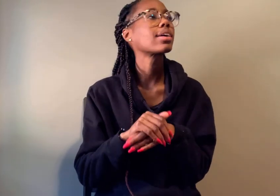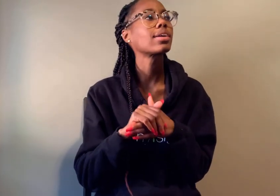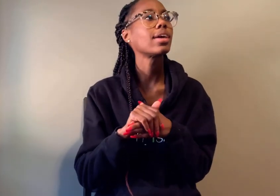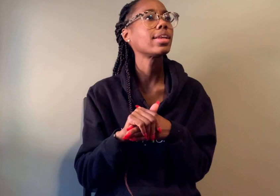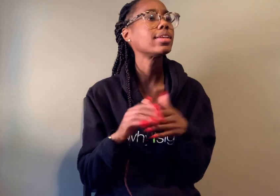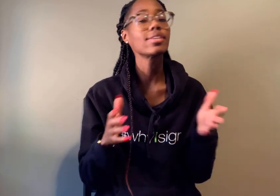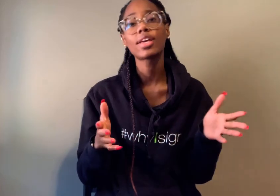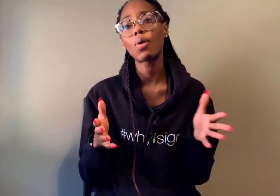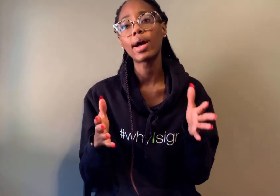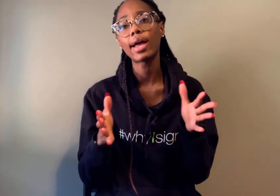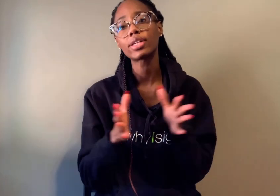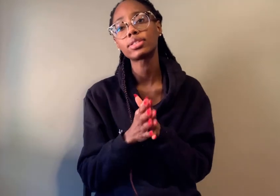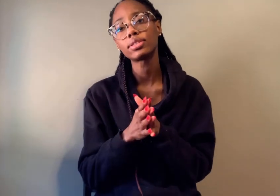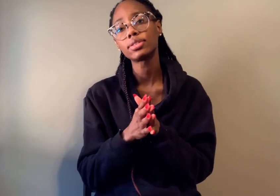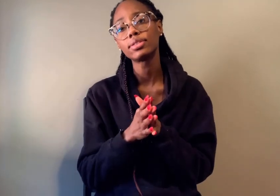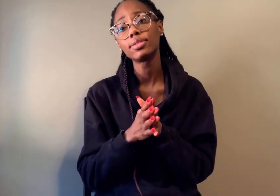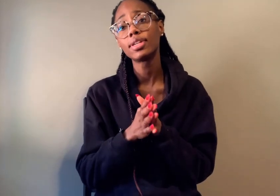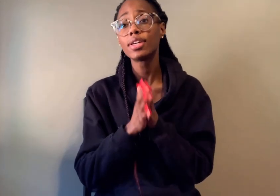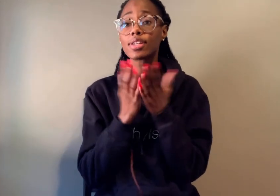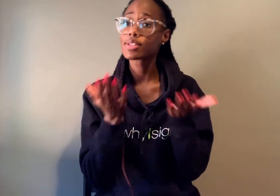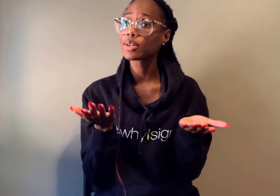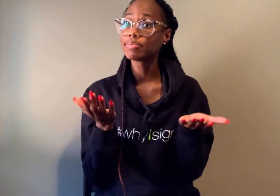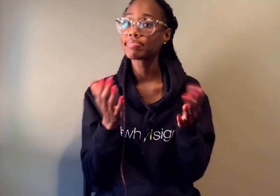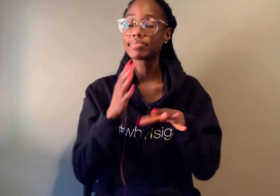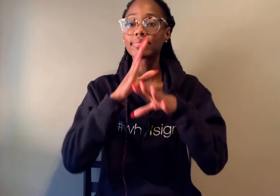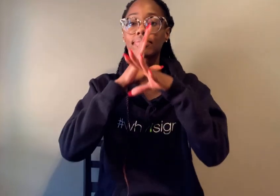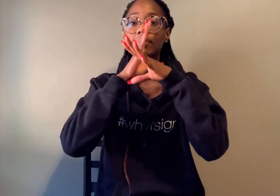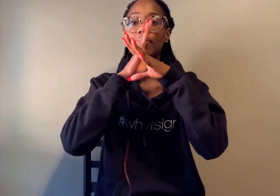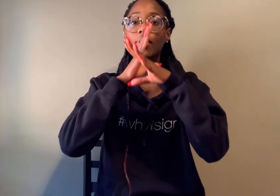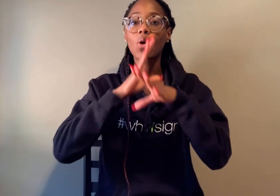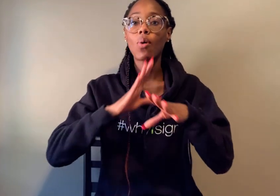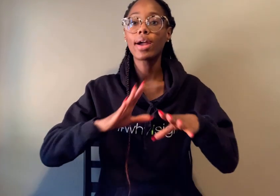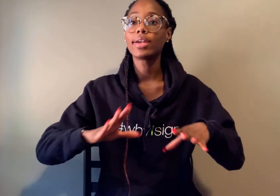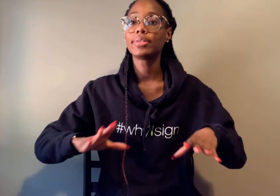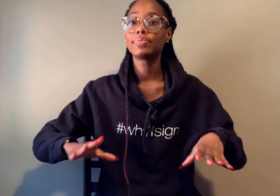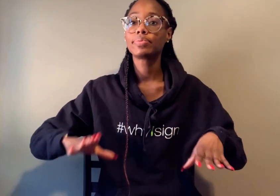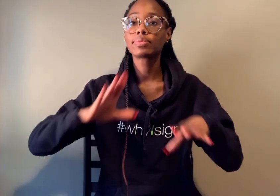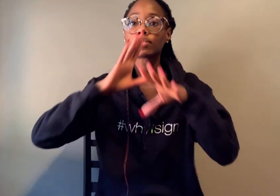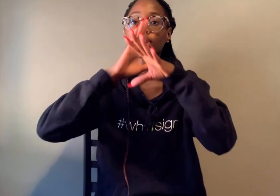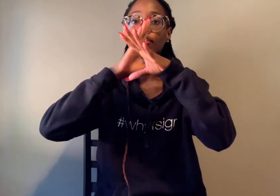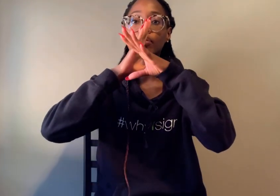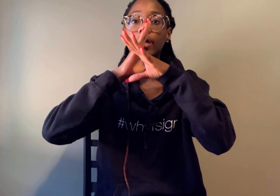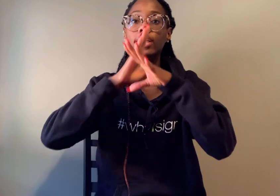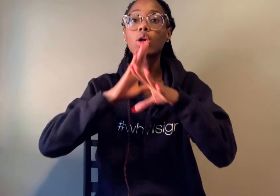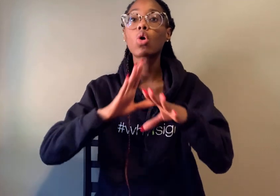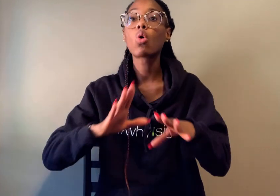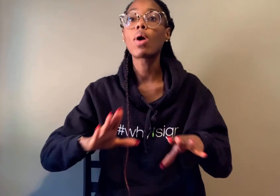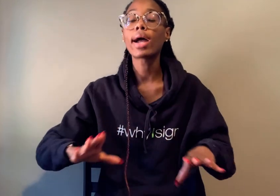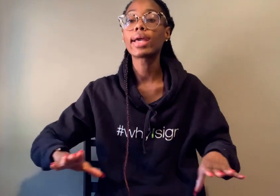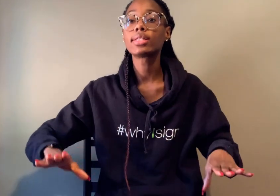and it does get quiet actually. So, quiet. Everybody quiet.